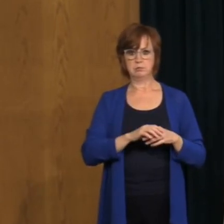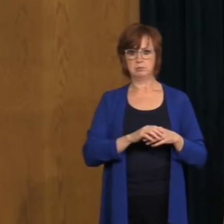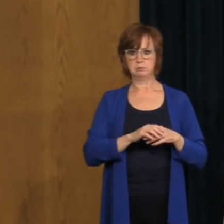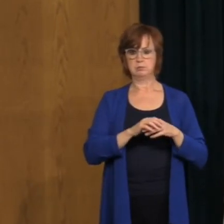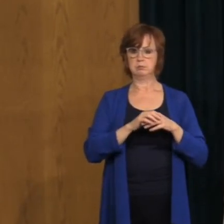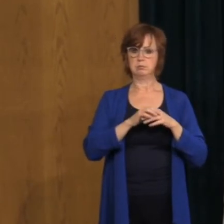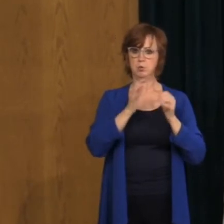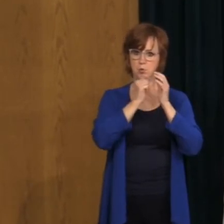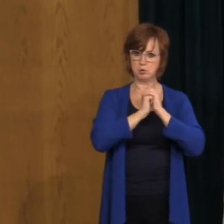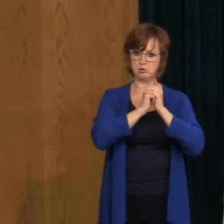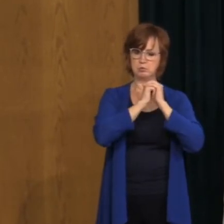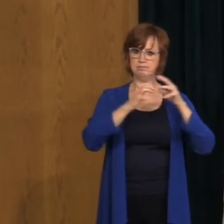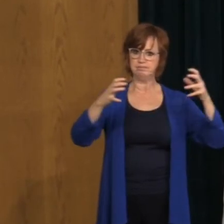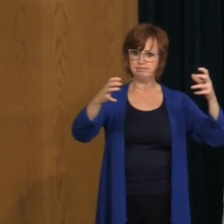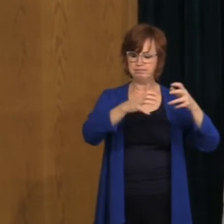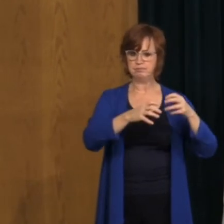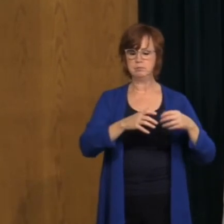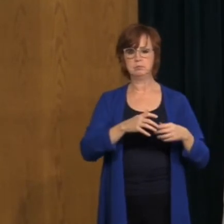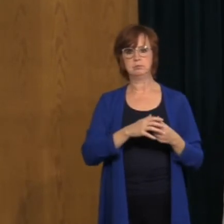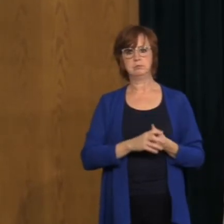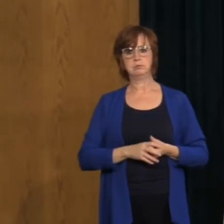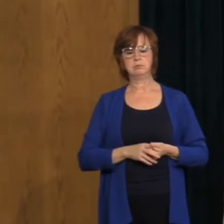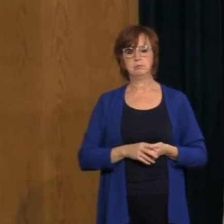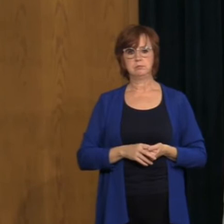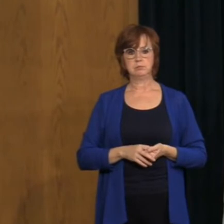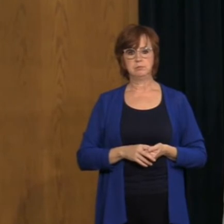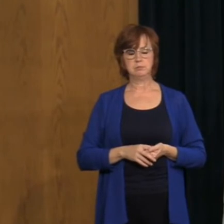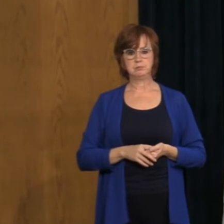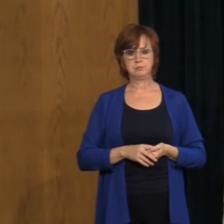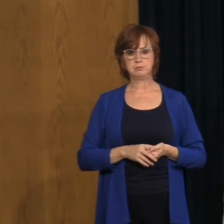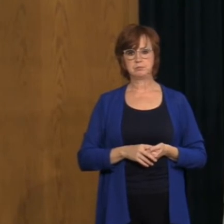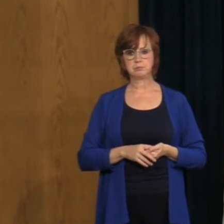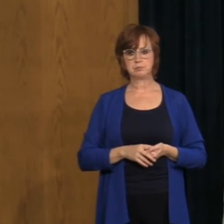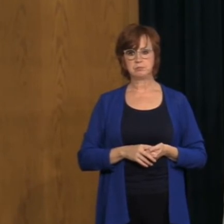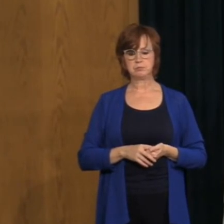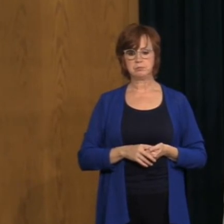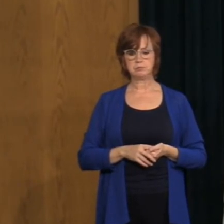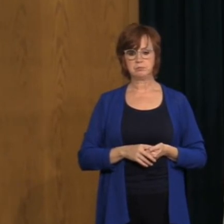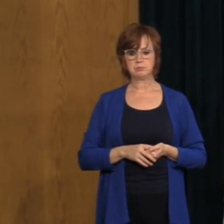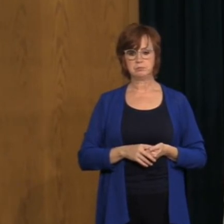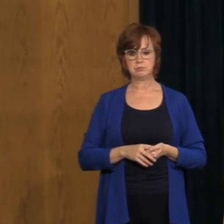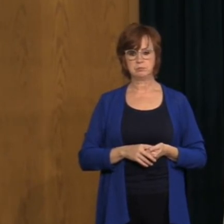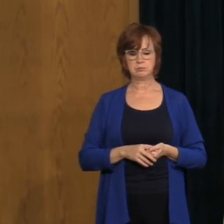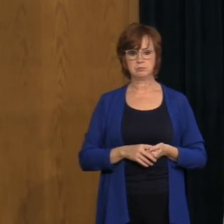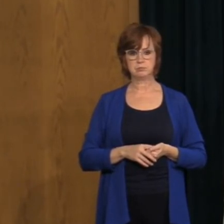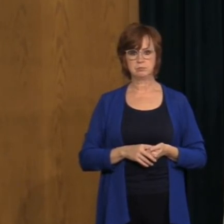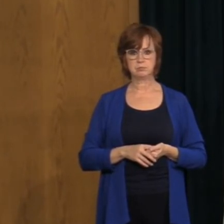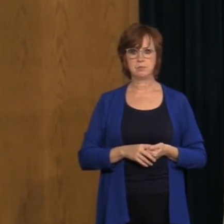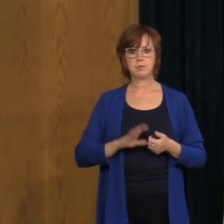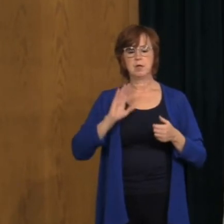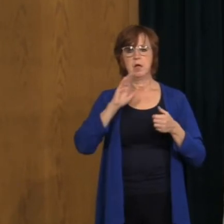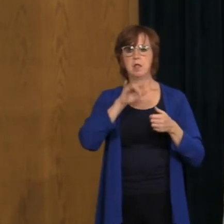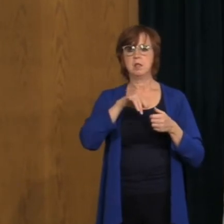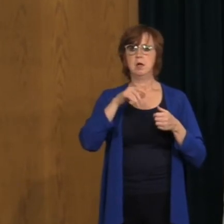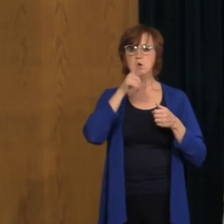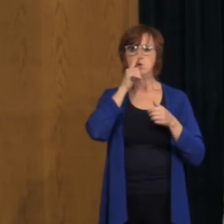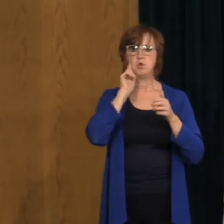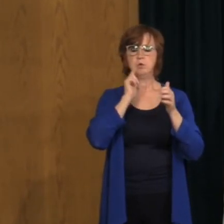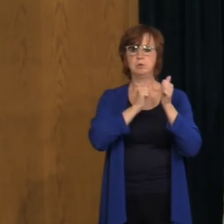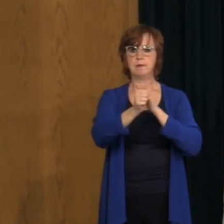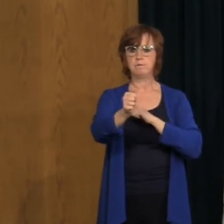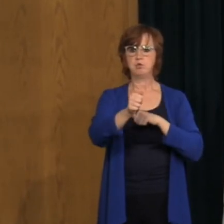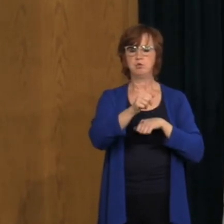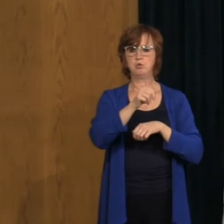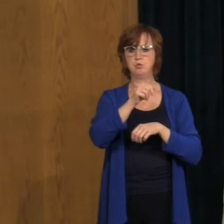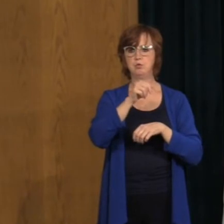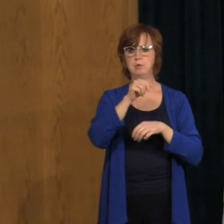some gatherings, some religious gatherings, if you will. And so we're the business response team and the Chief